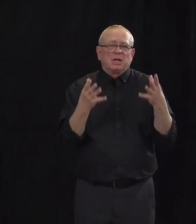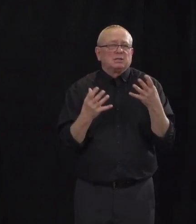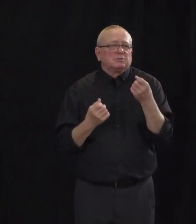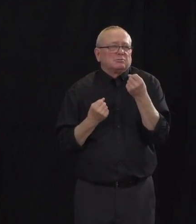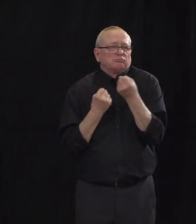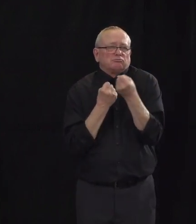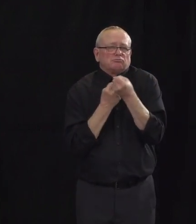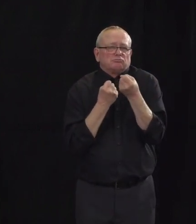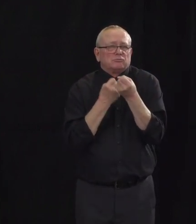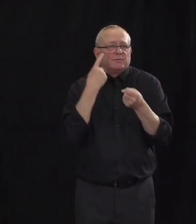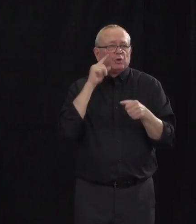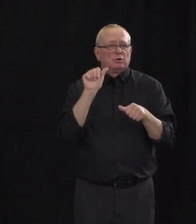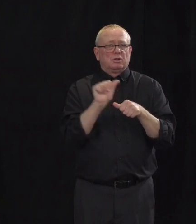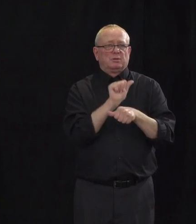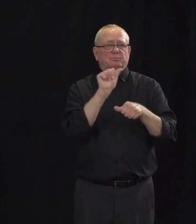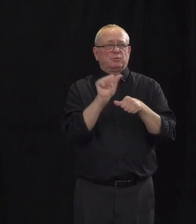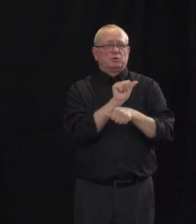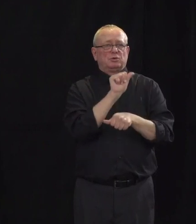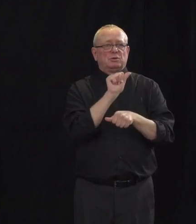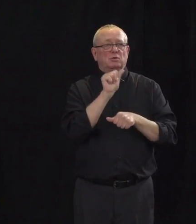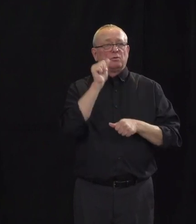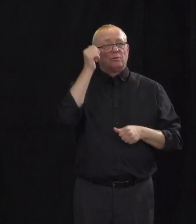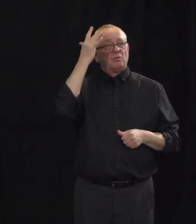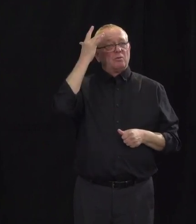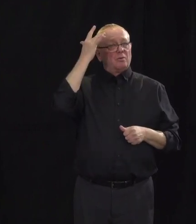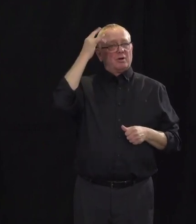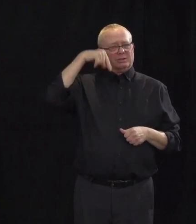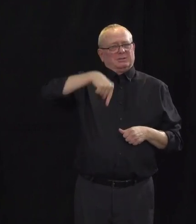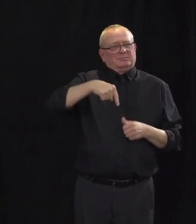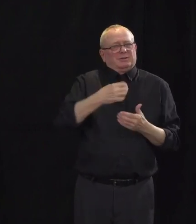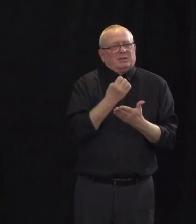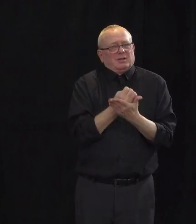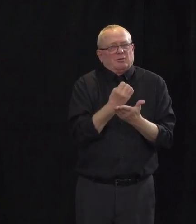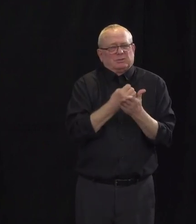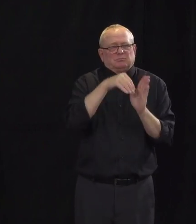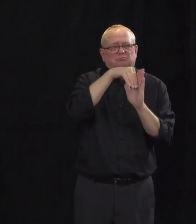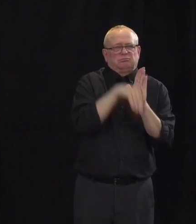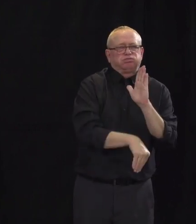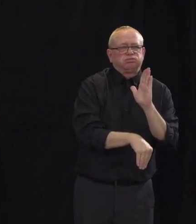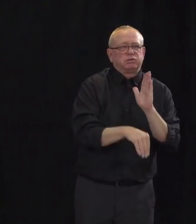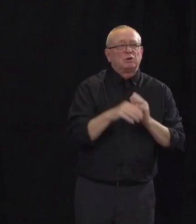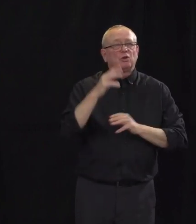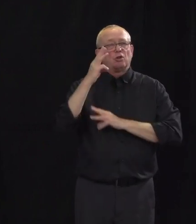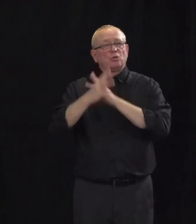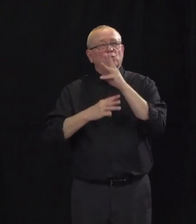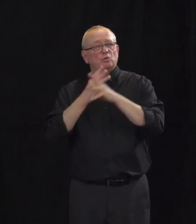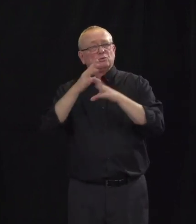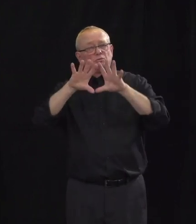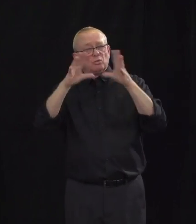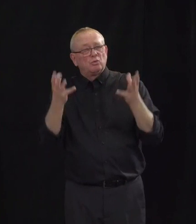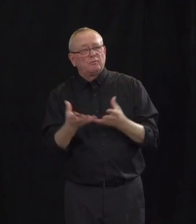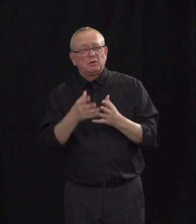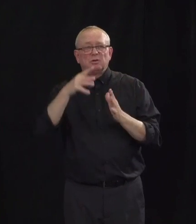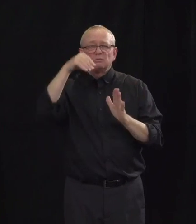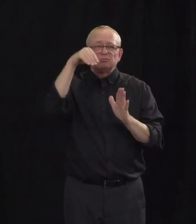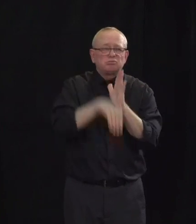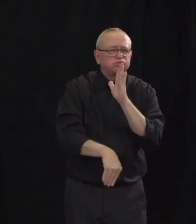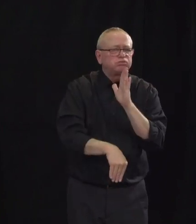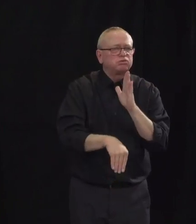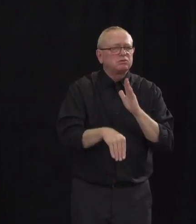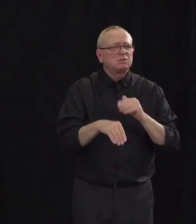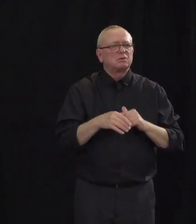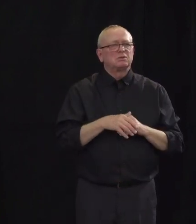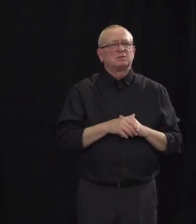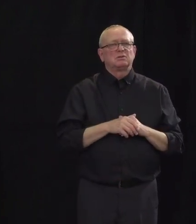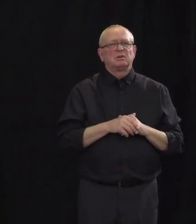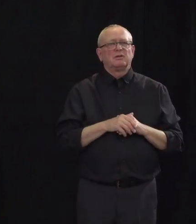crisis and the global recession, but also a massive attack against our largest industry. And I heard from